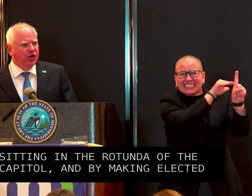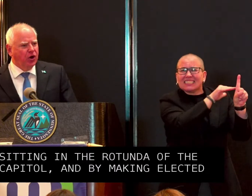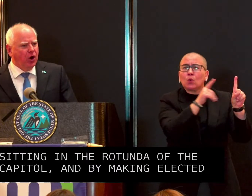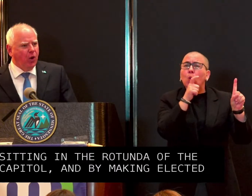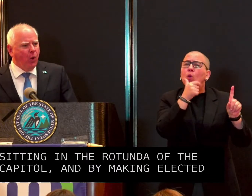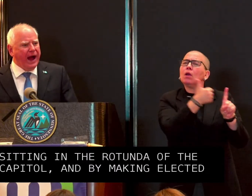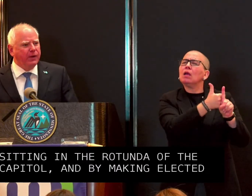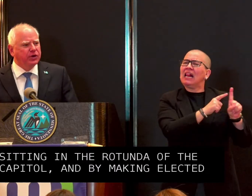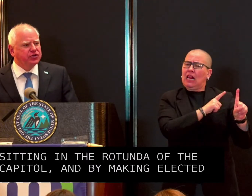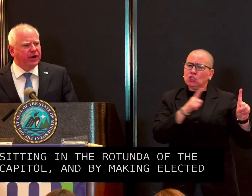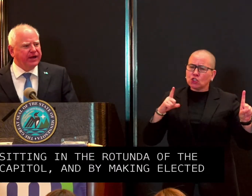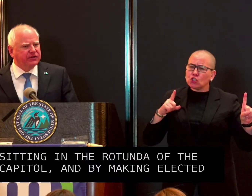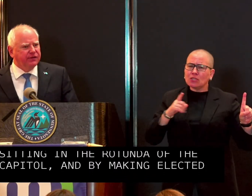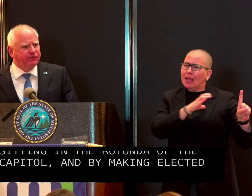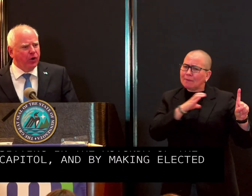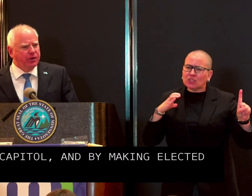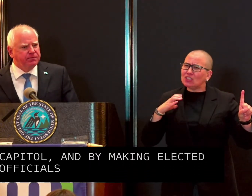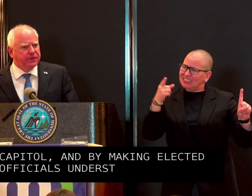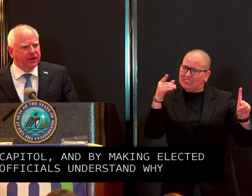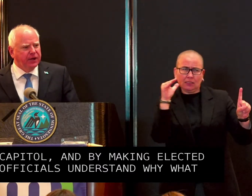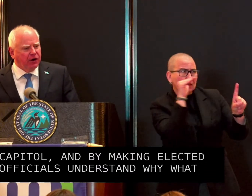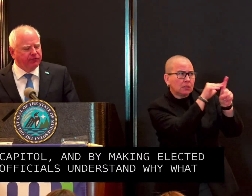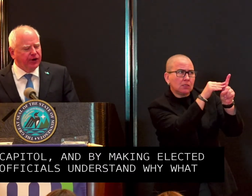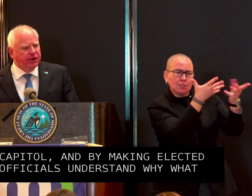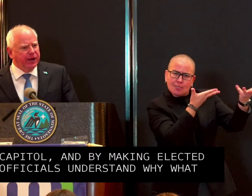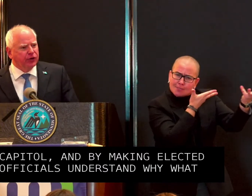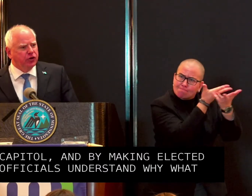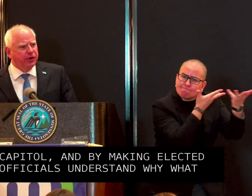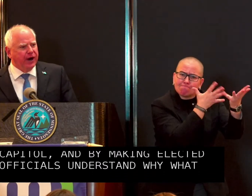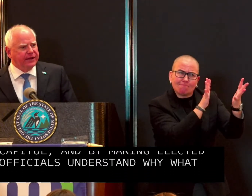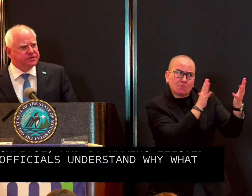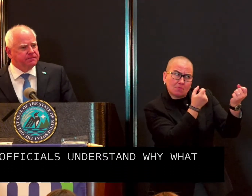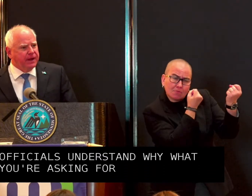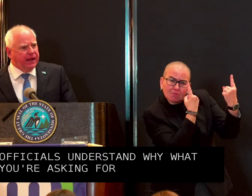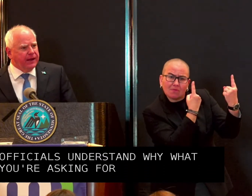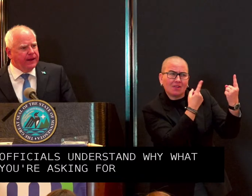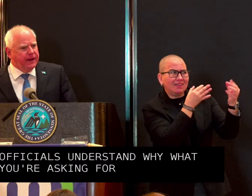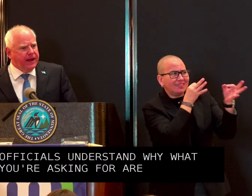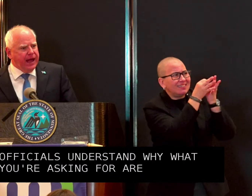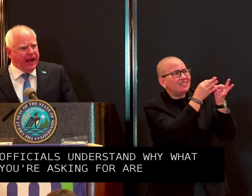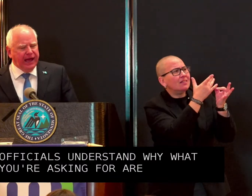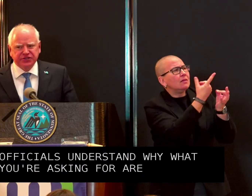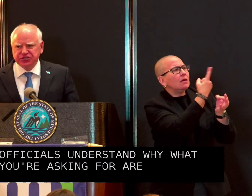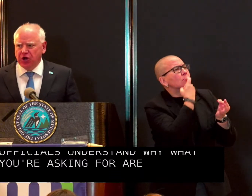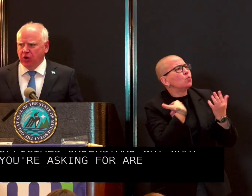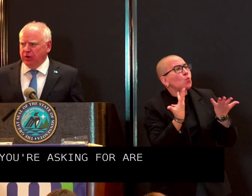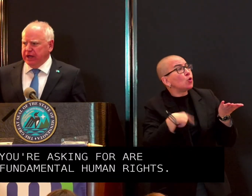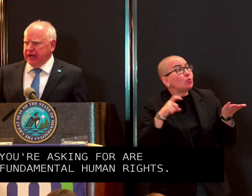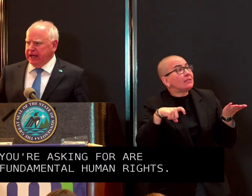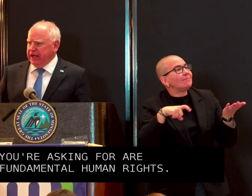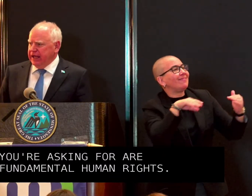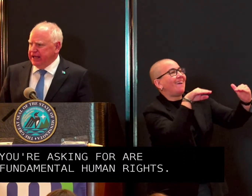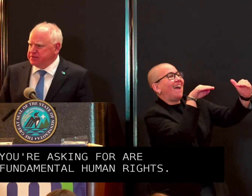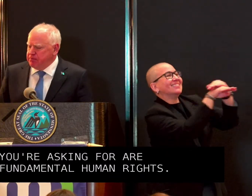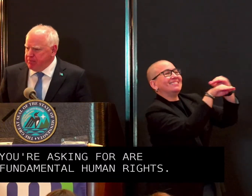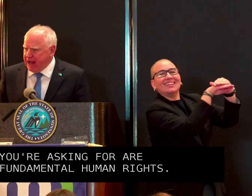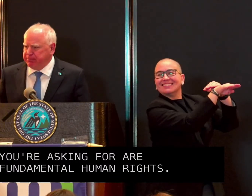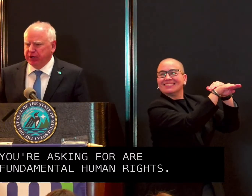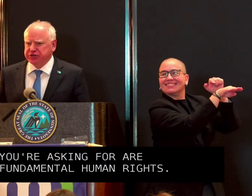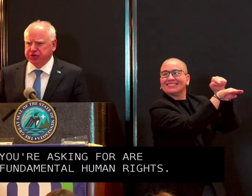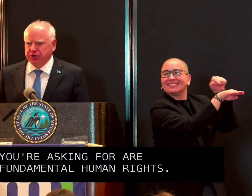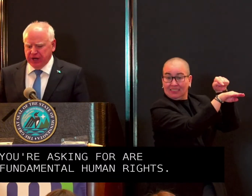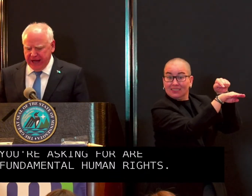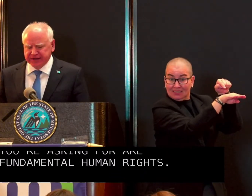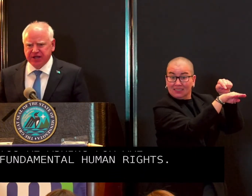understand why what you're asking for are fundamental human rights. And so it's